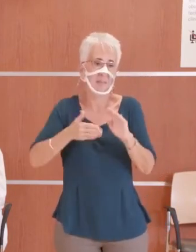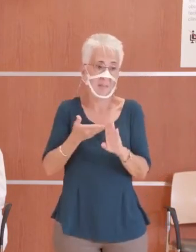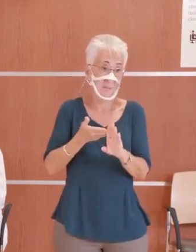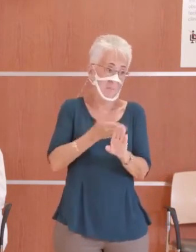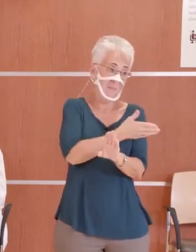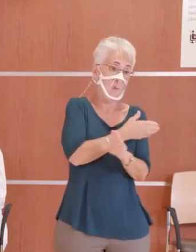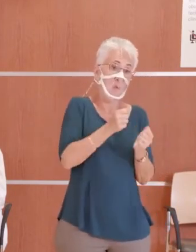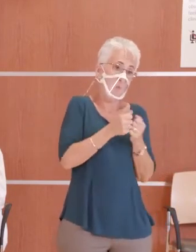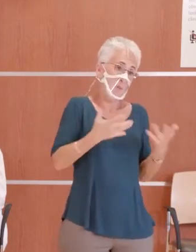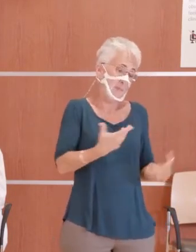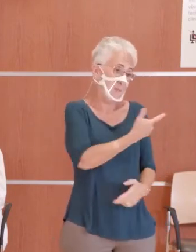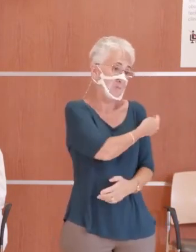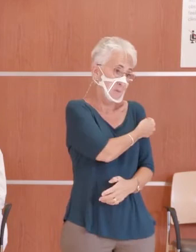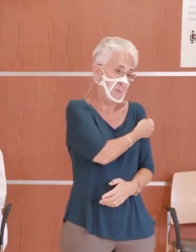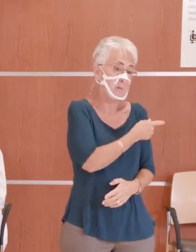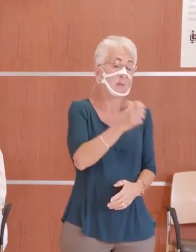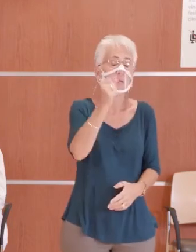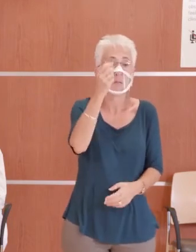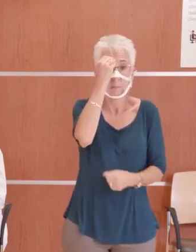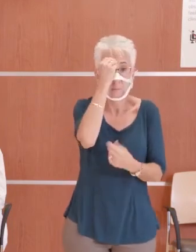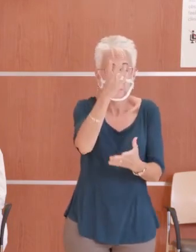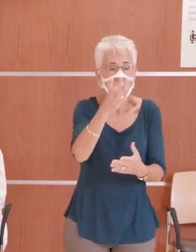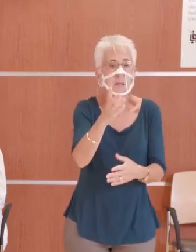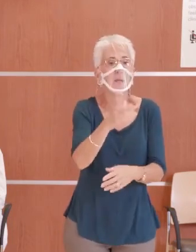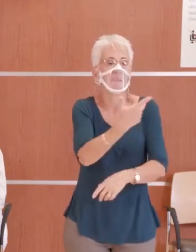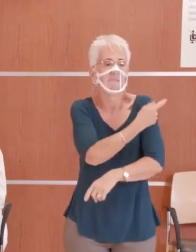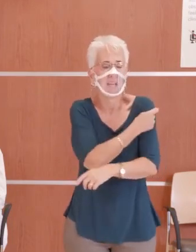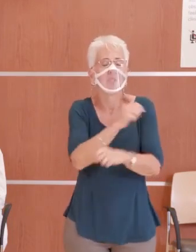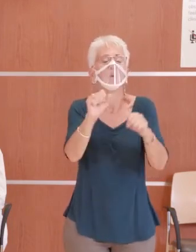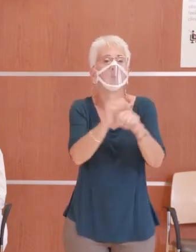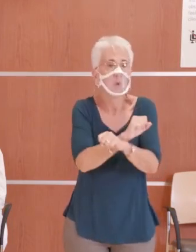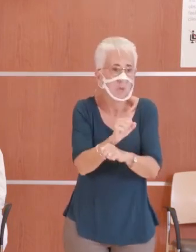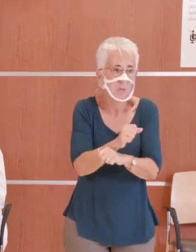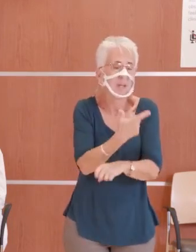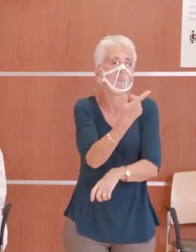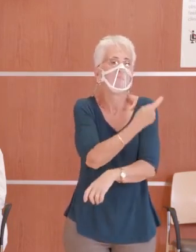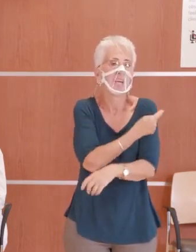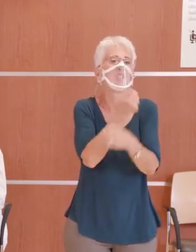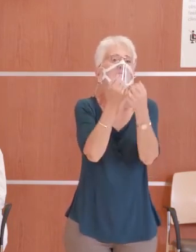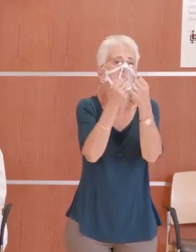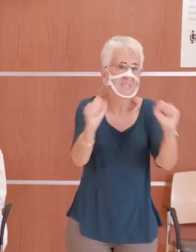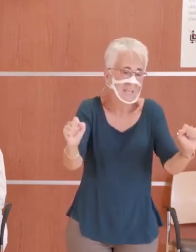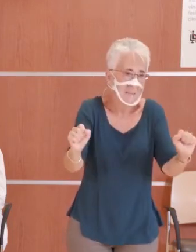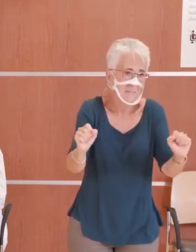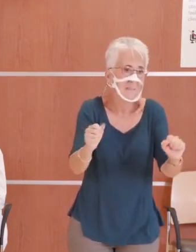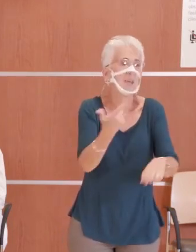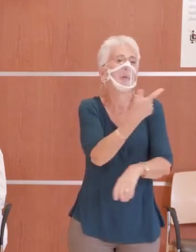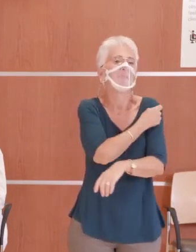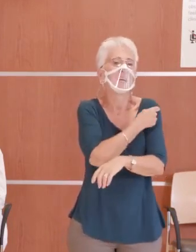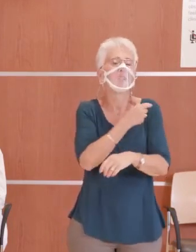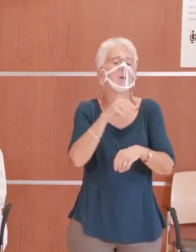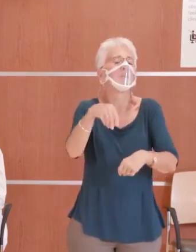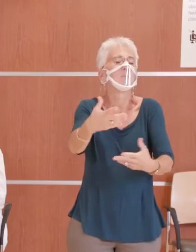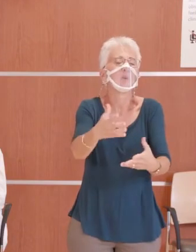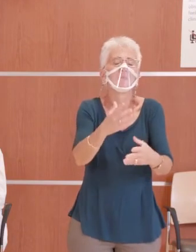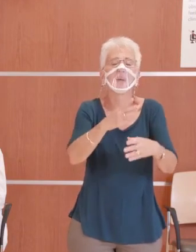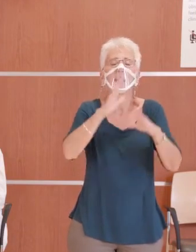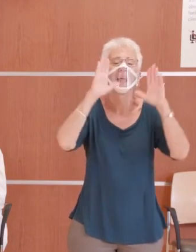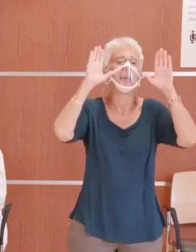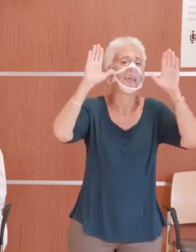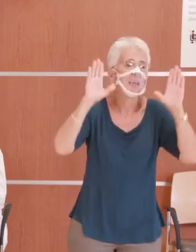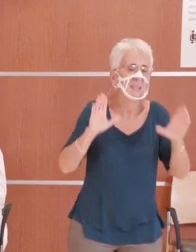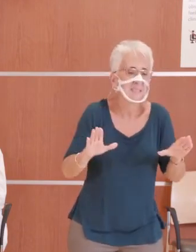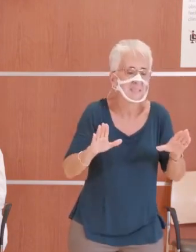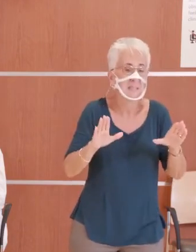message is the vaccinations work, they're safe, and they provide excellent protection, not perfect protection,